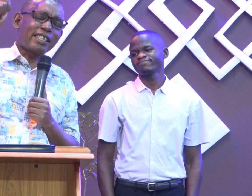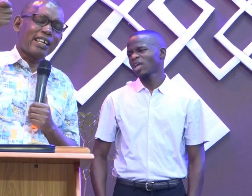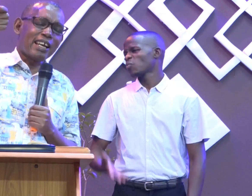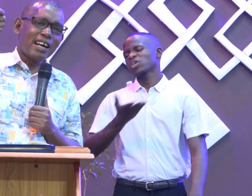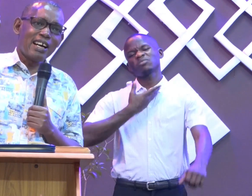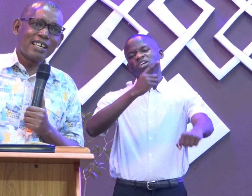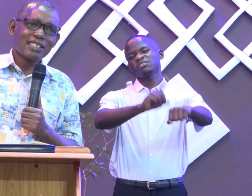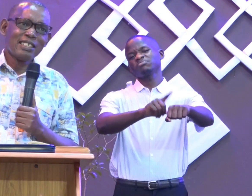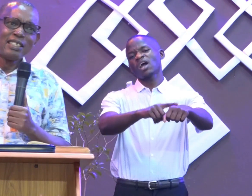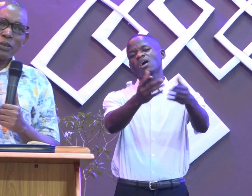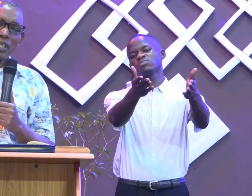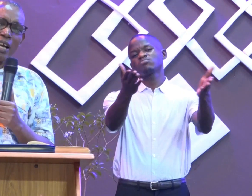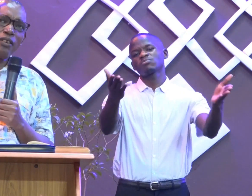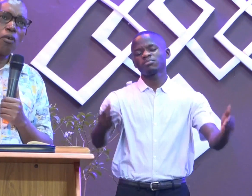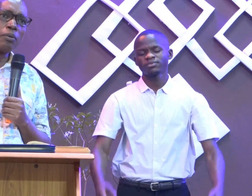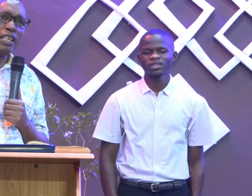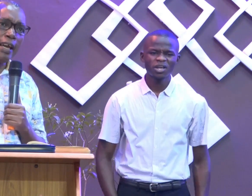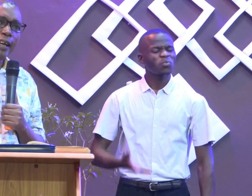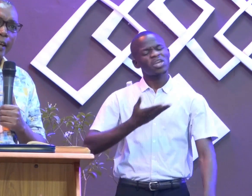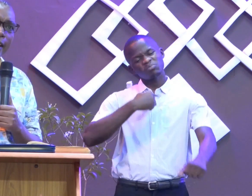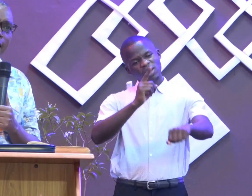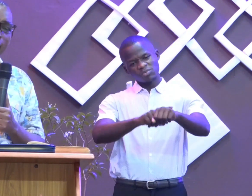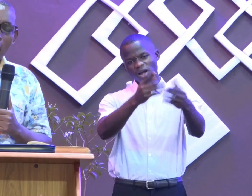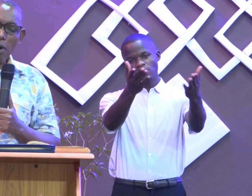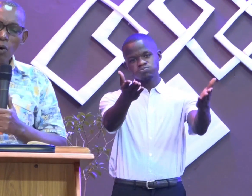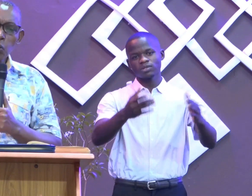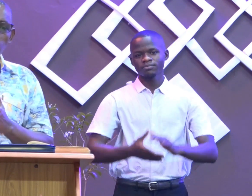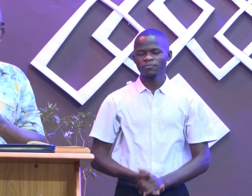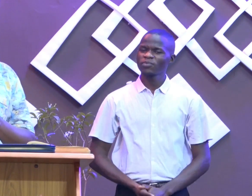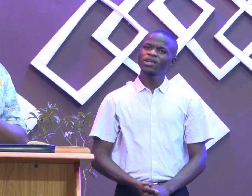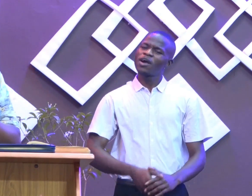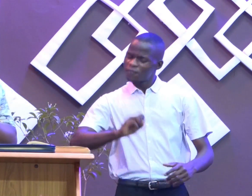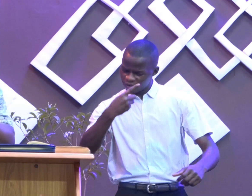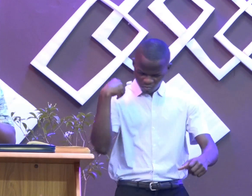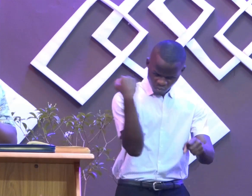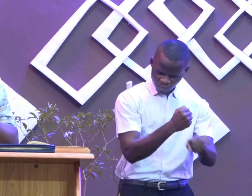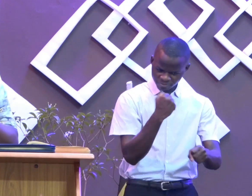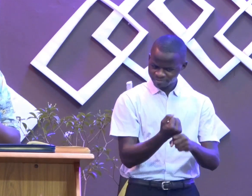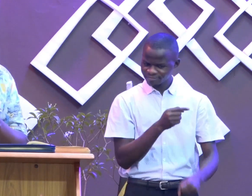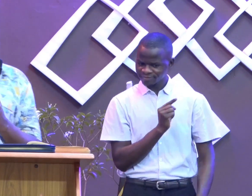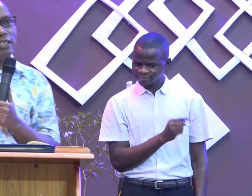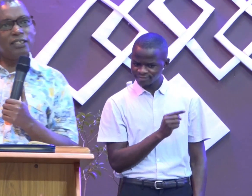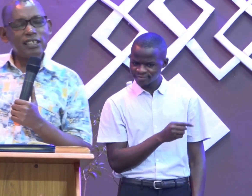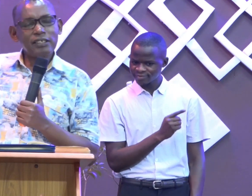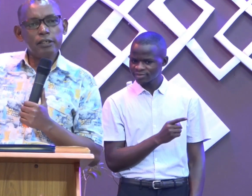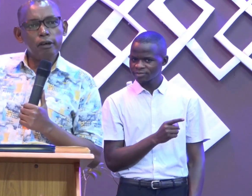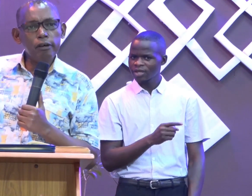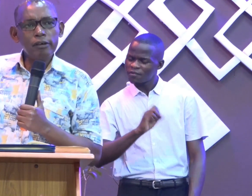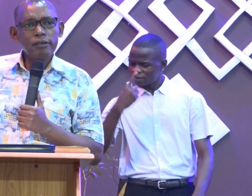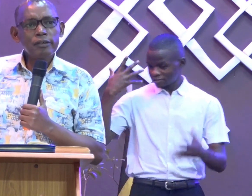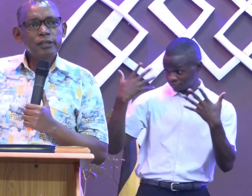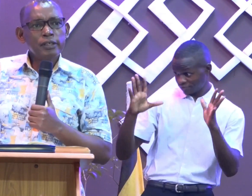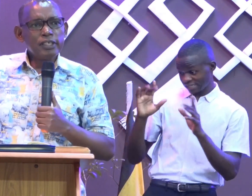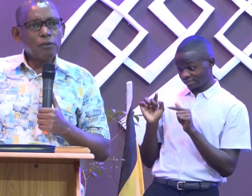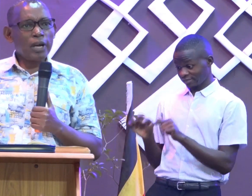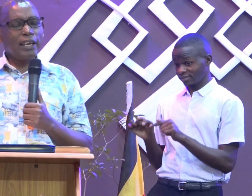wachaliye chisera, there is still some time. Ude, we still have time. Kamalo kutuladirwe no. Let's first get this kamalirize chino. Let